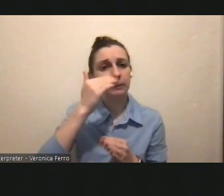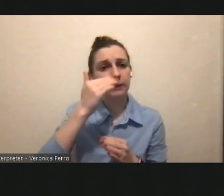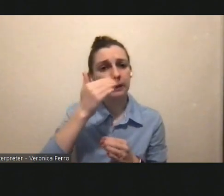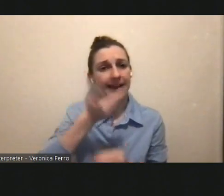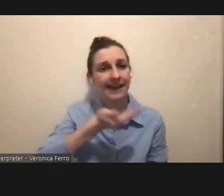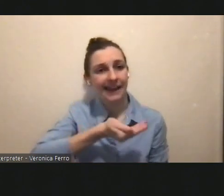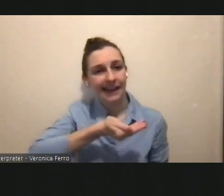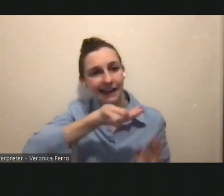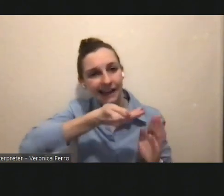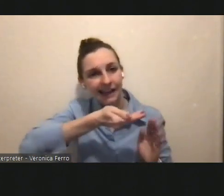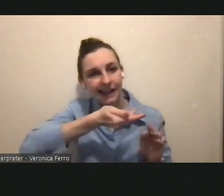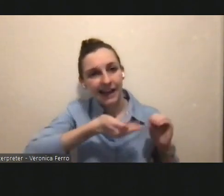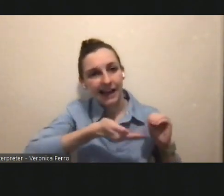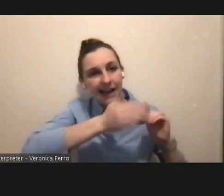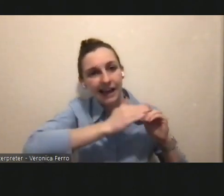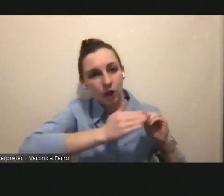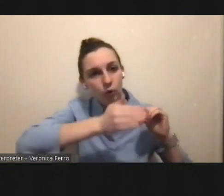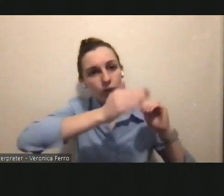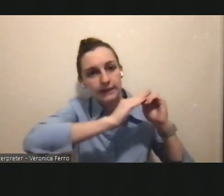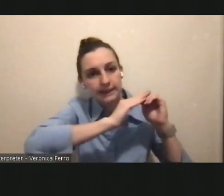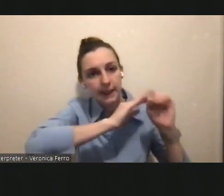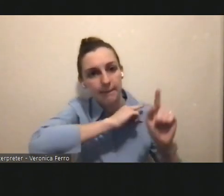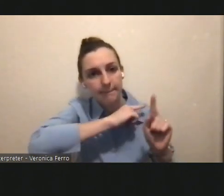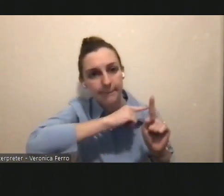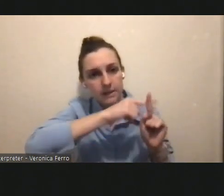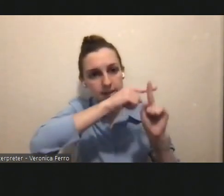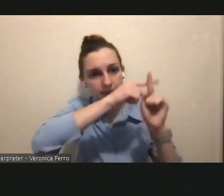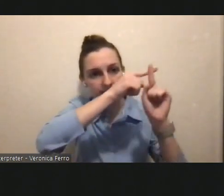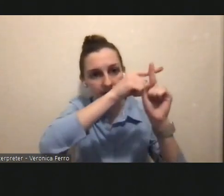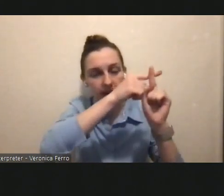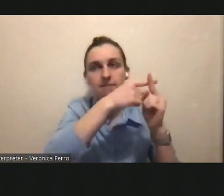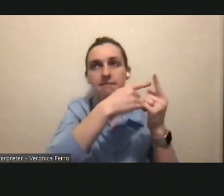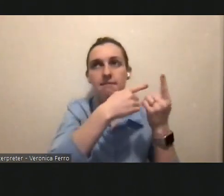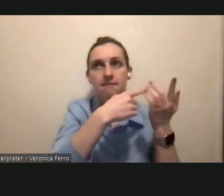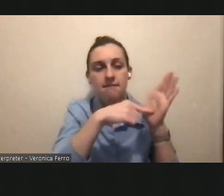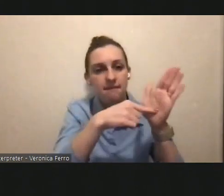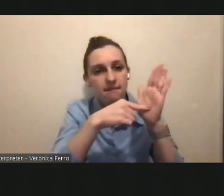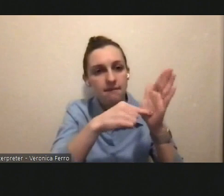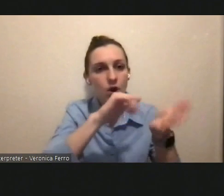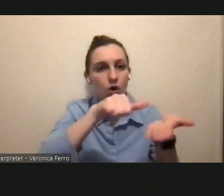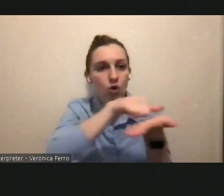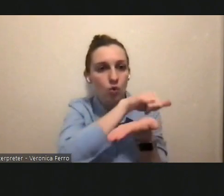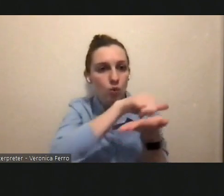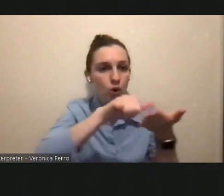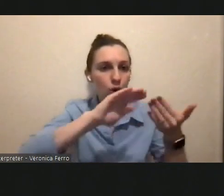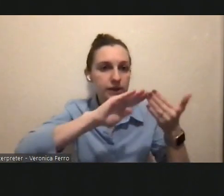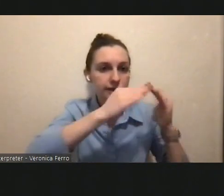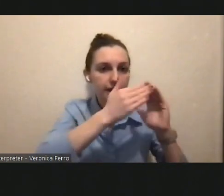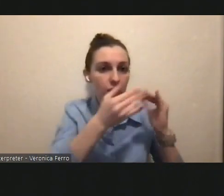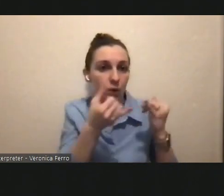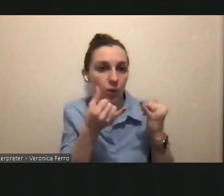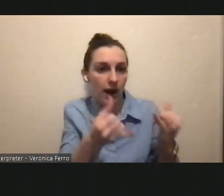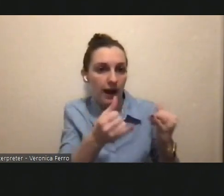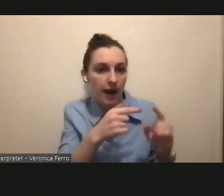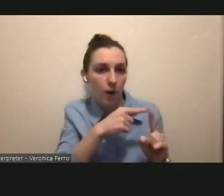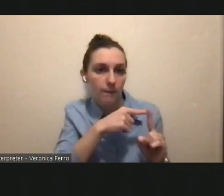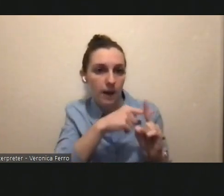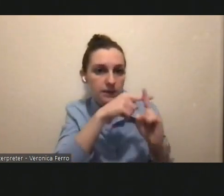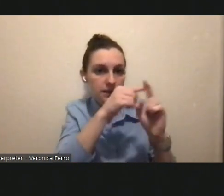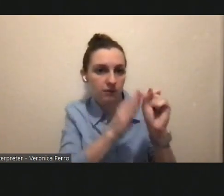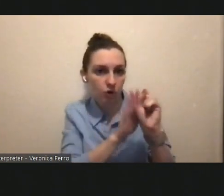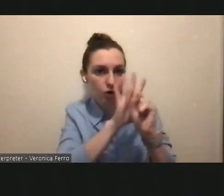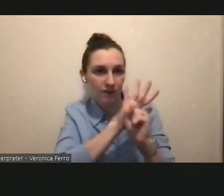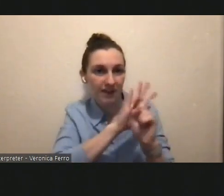country, like New York City, where the positivity rate for coronavirus cases